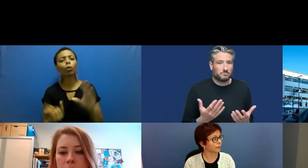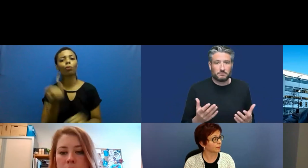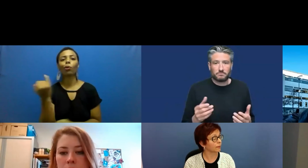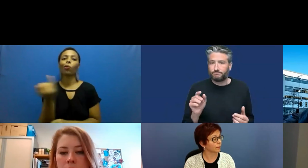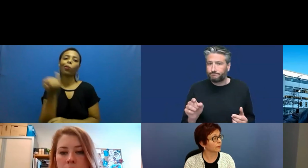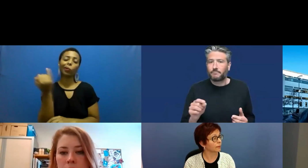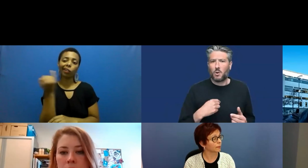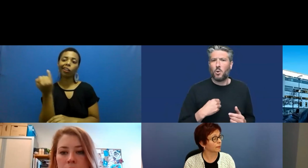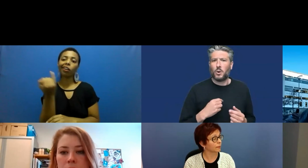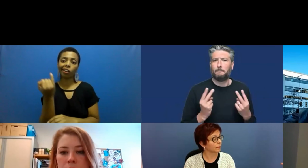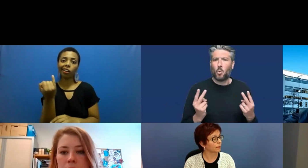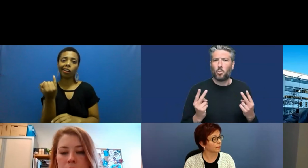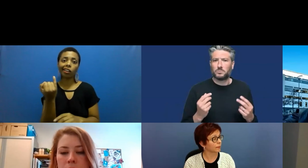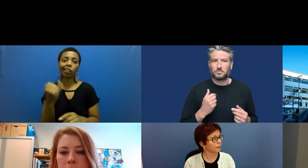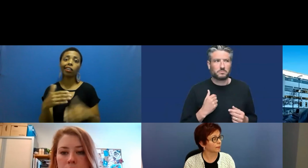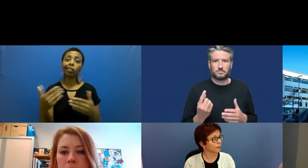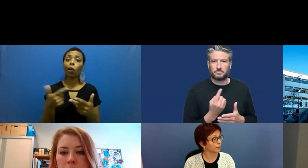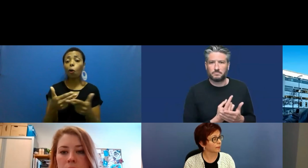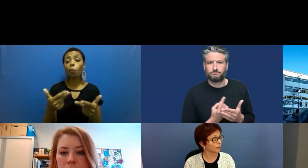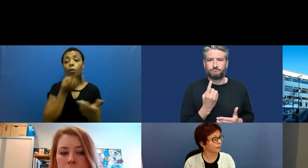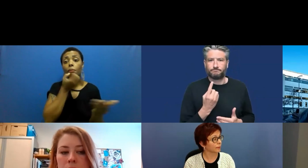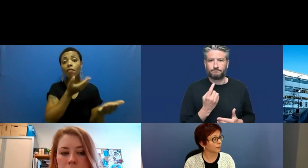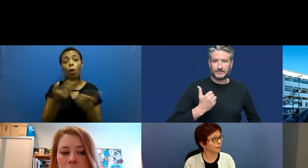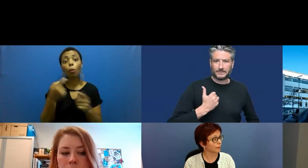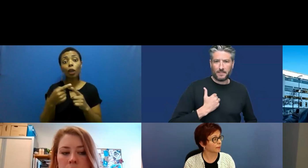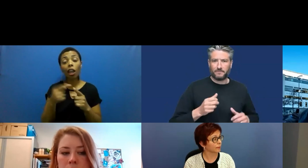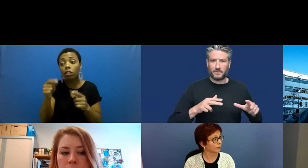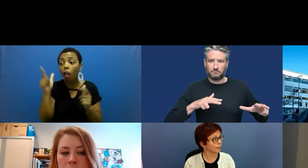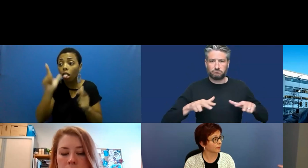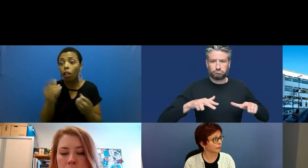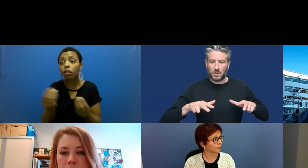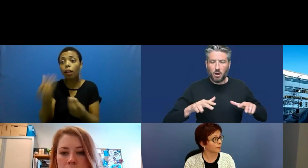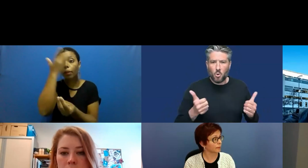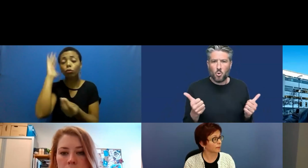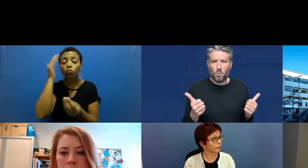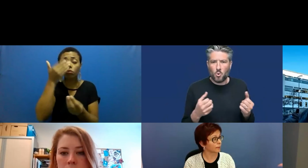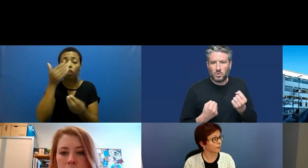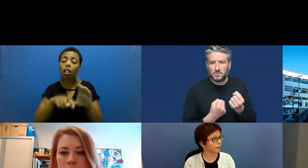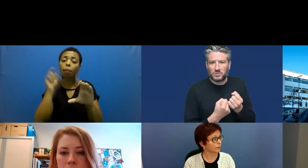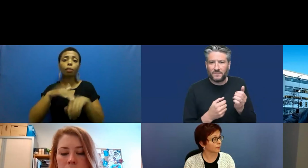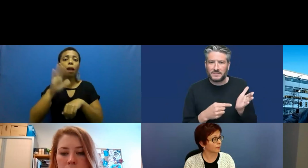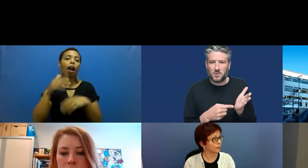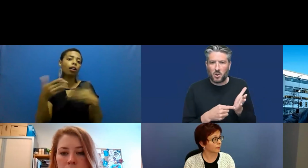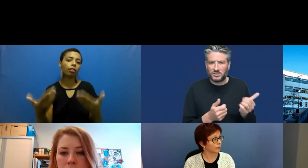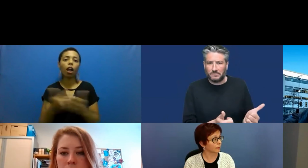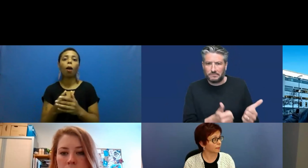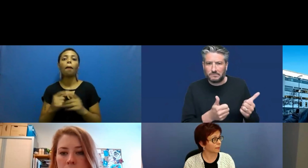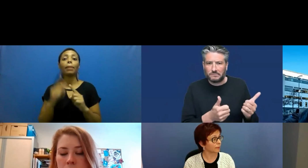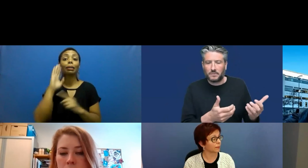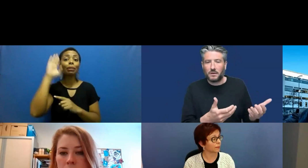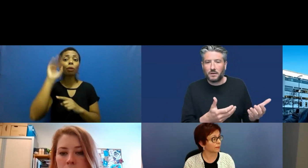It was welcomed in that way because you could become more independent. But mostly there was a fear of assistive technology